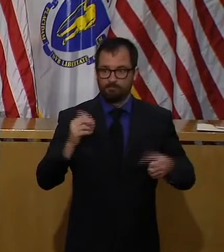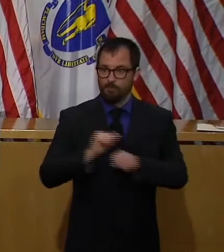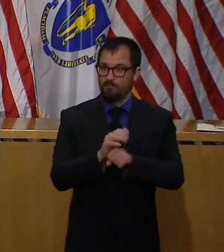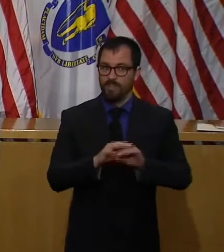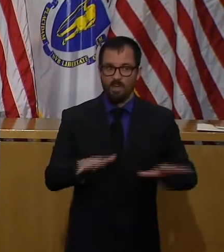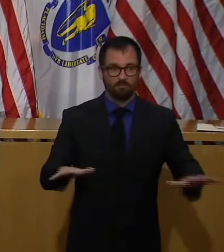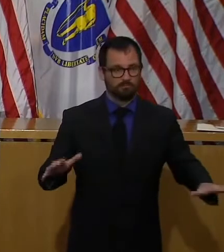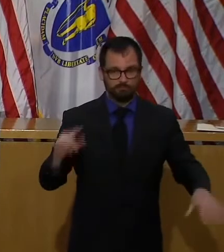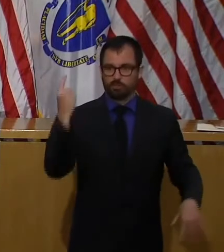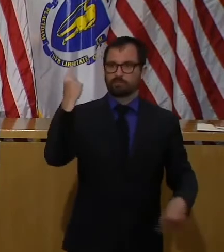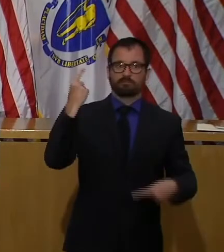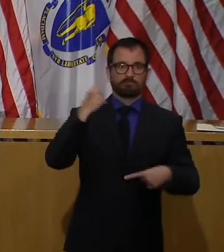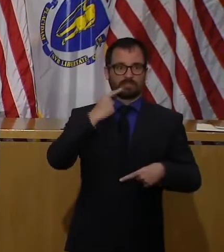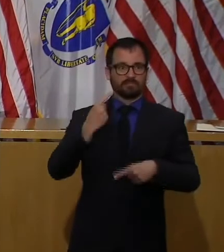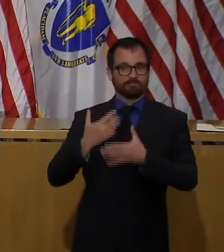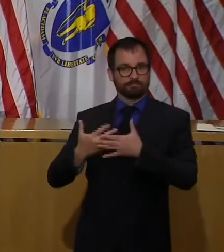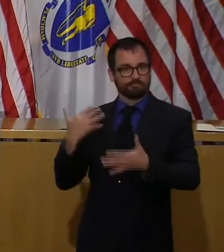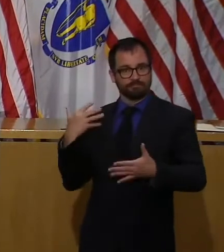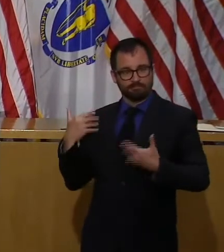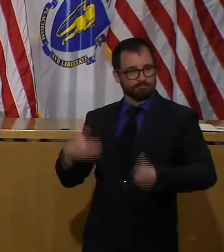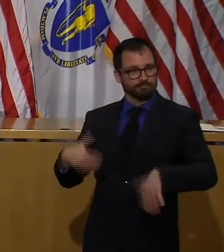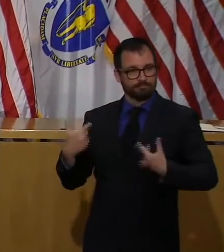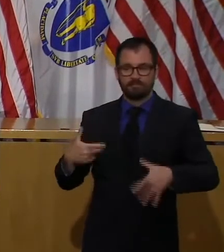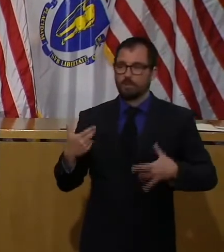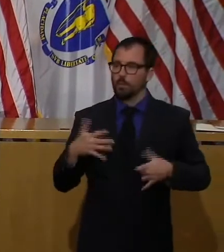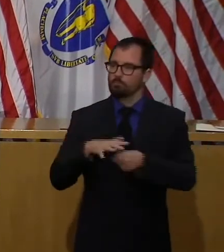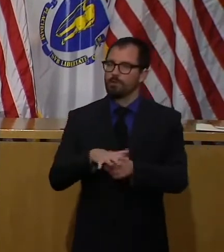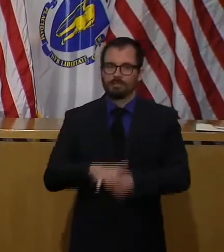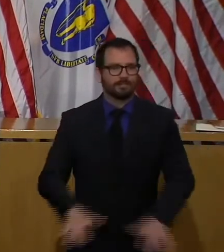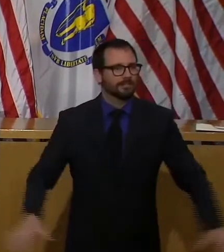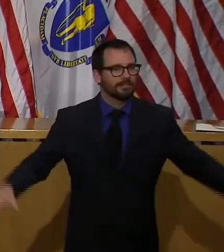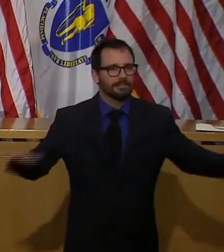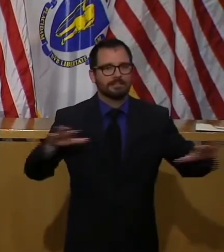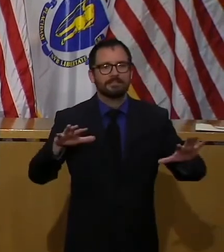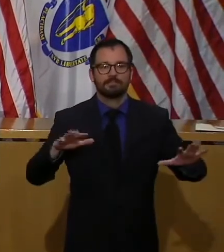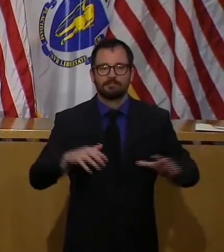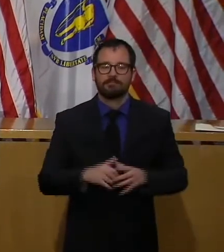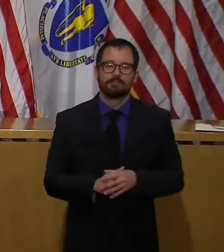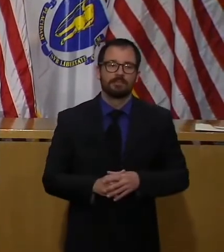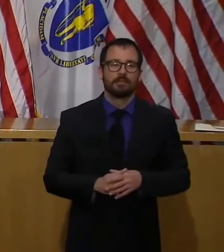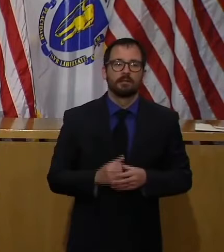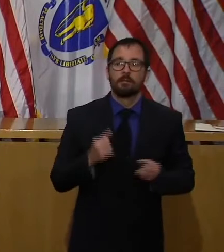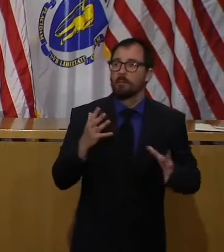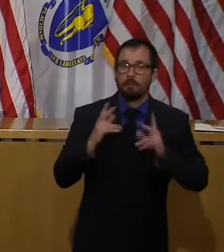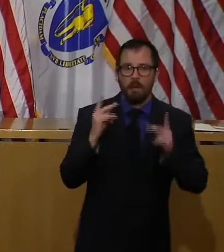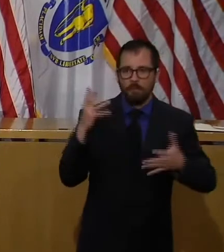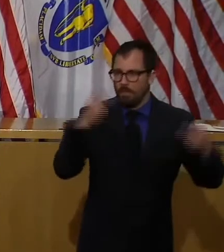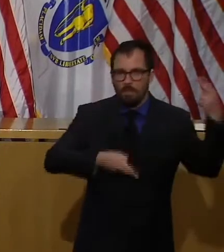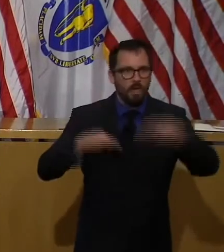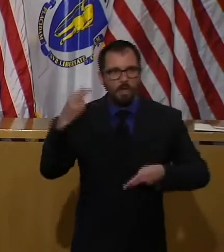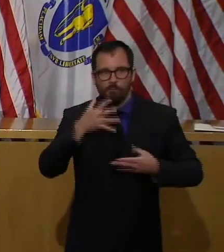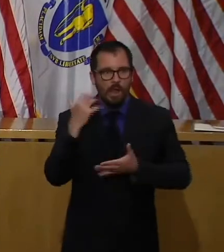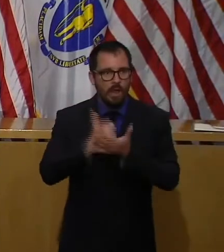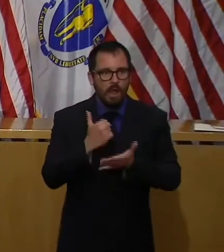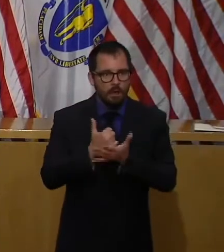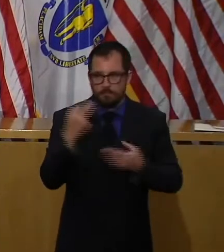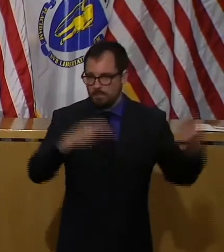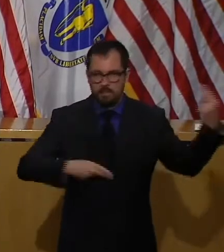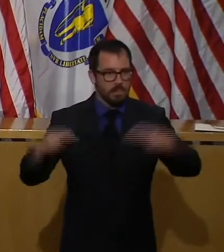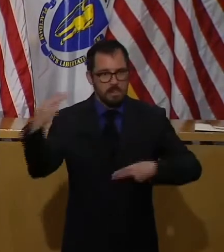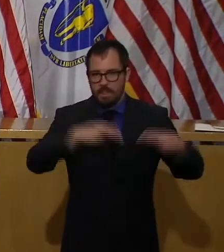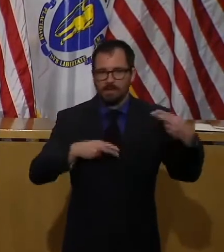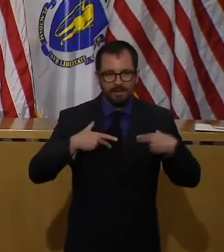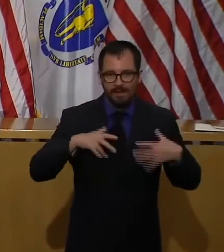and certainly there are lots of people out there who want to help, and then